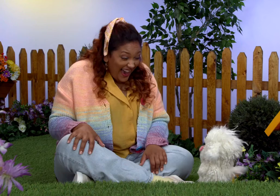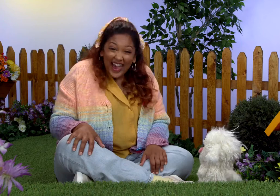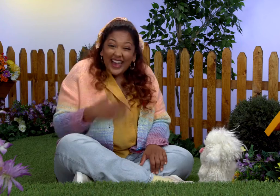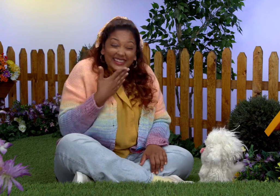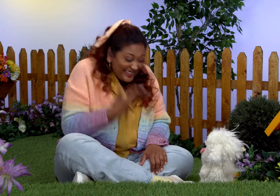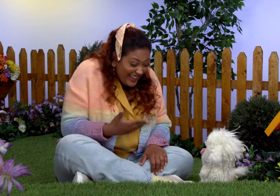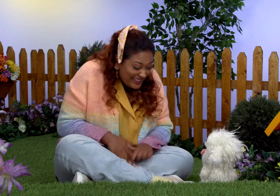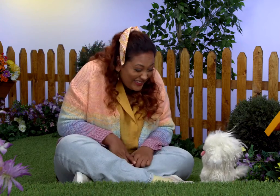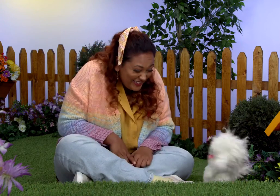Thanks